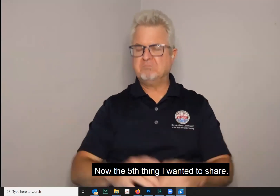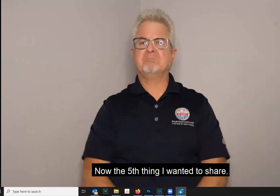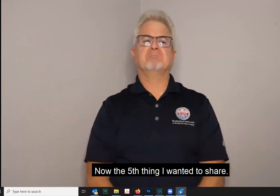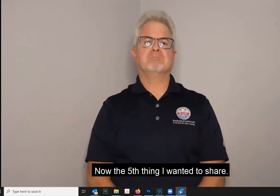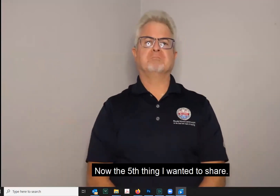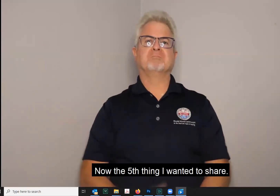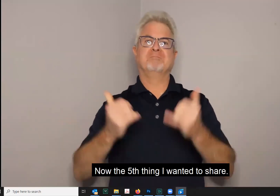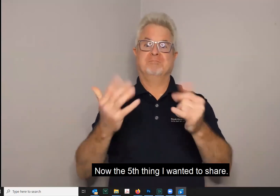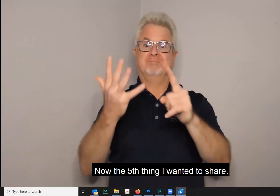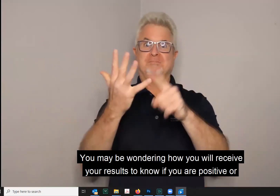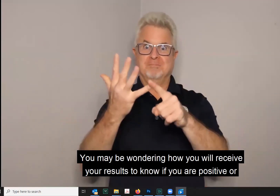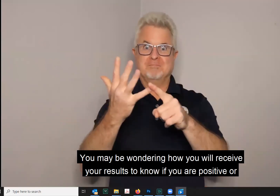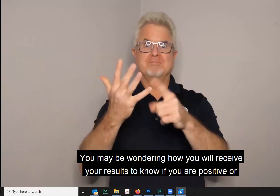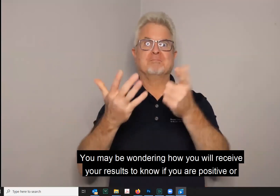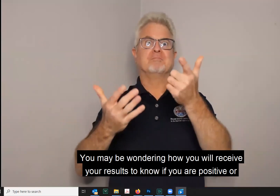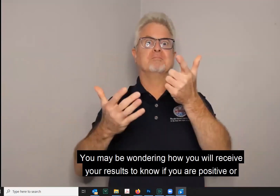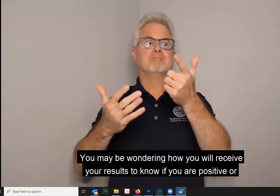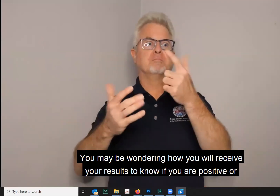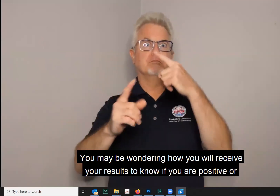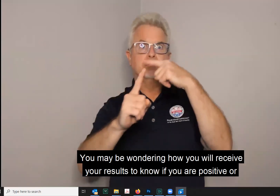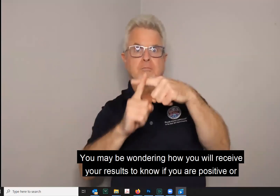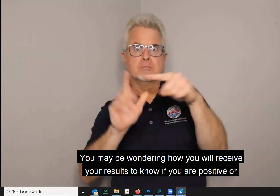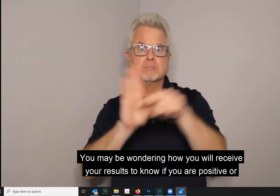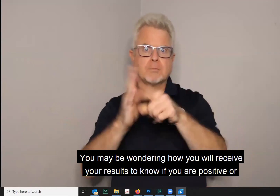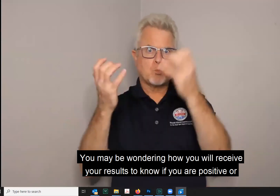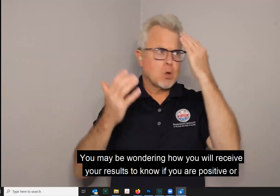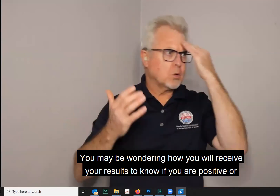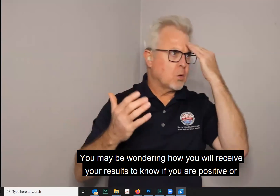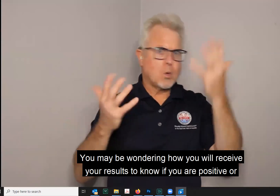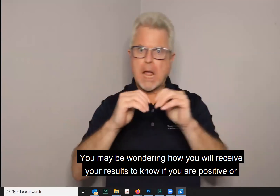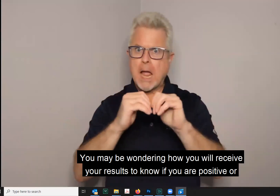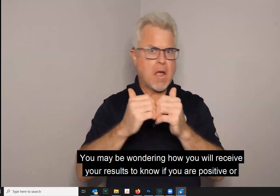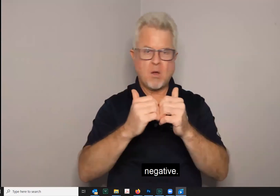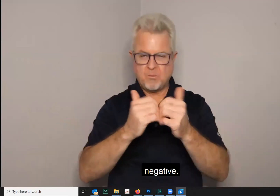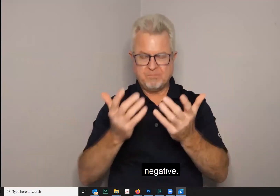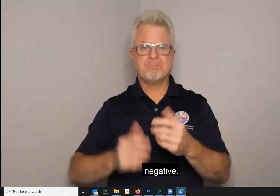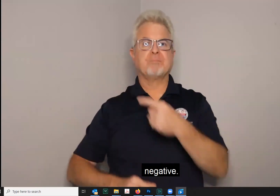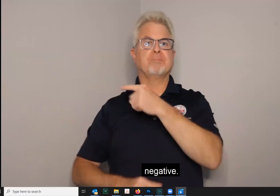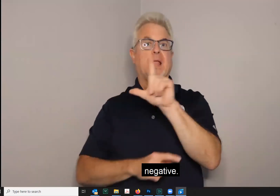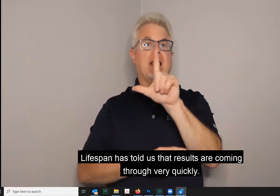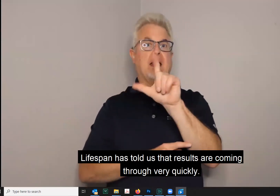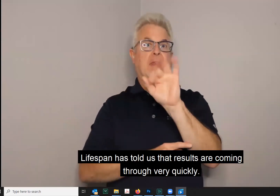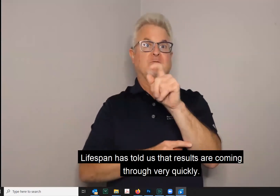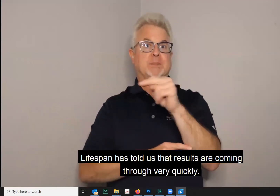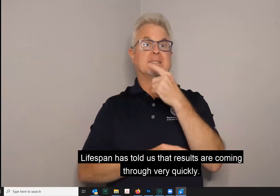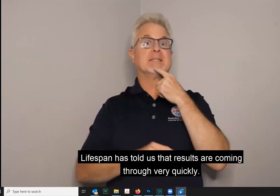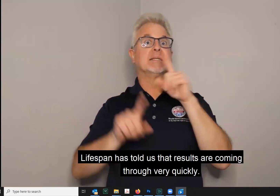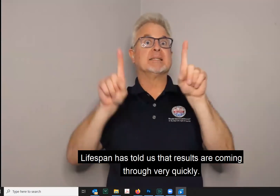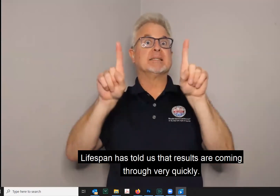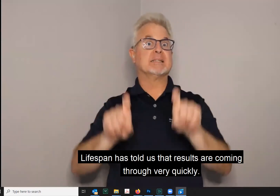not painful. Now, the last thing I wanted to share, you may be wondering how you will receive your results if you are positive